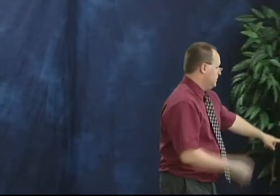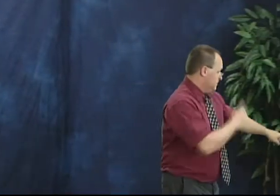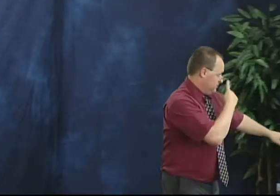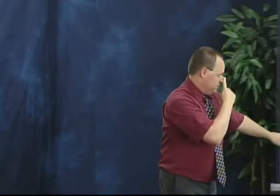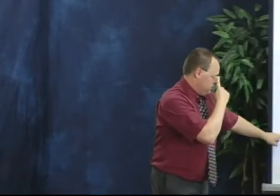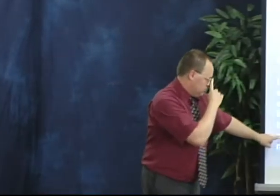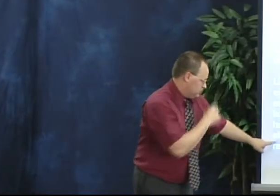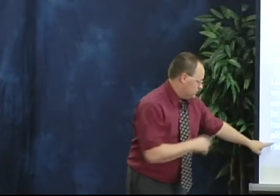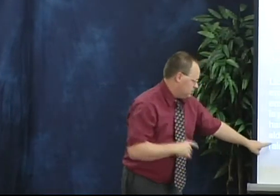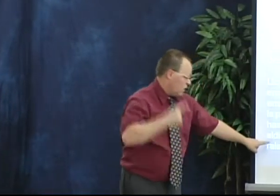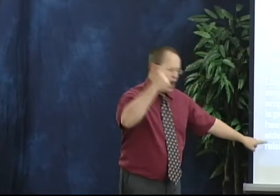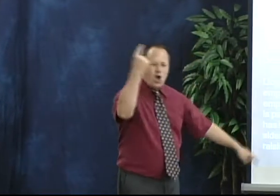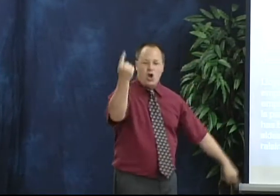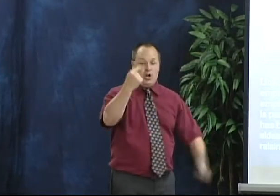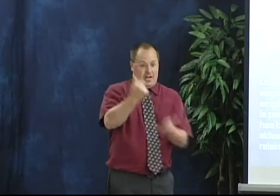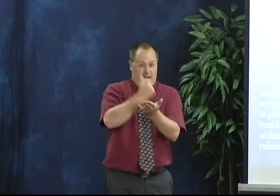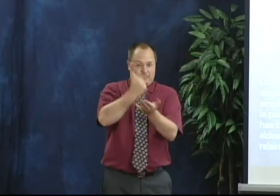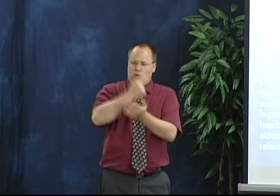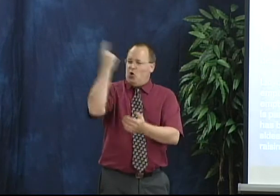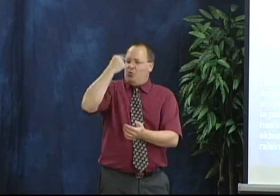We must empty ourselves of that sin.